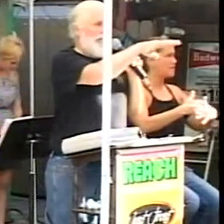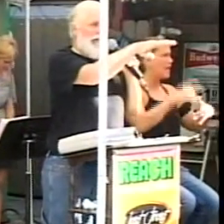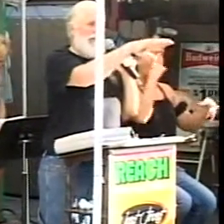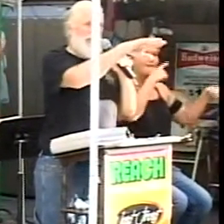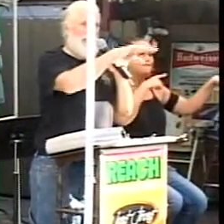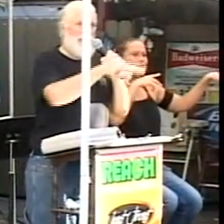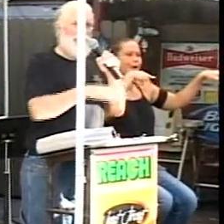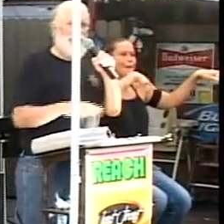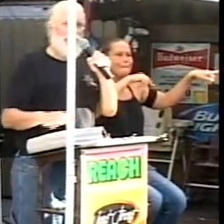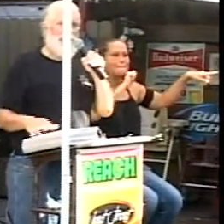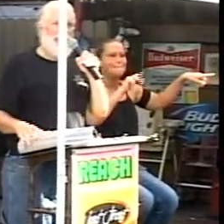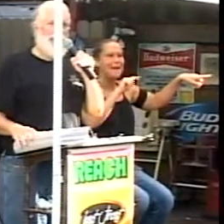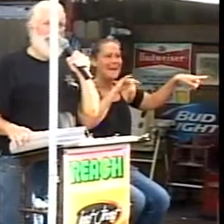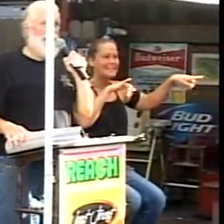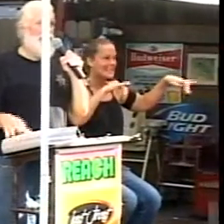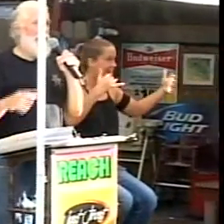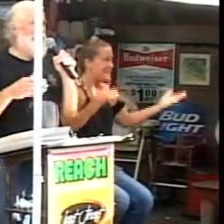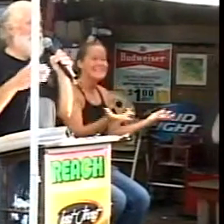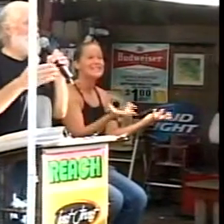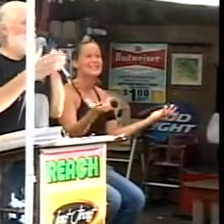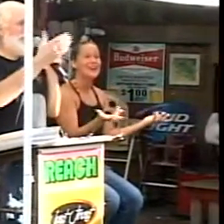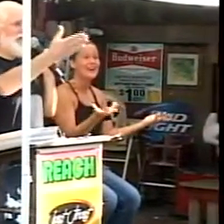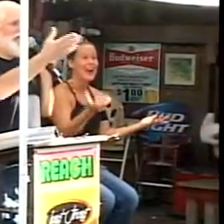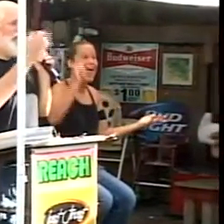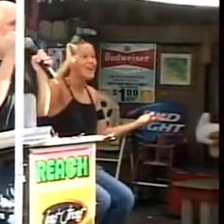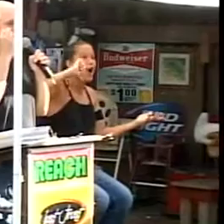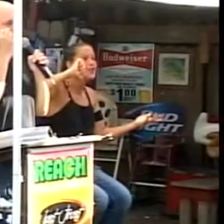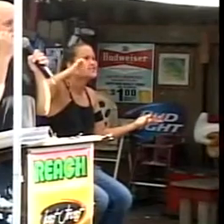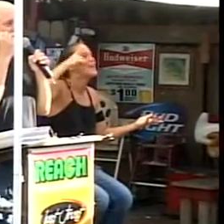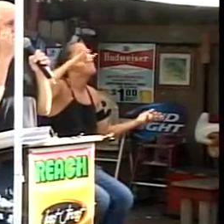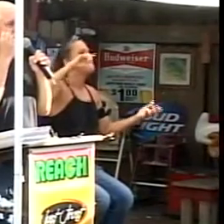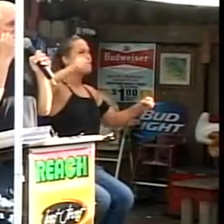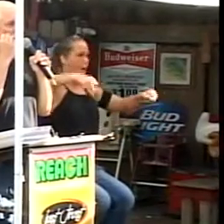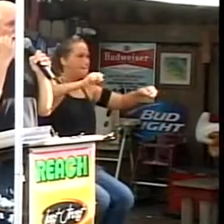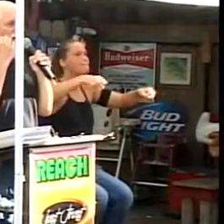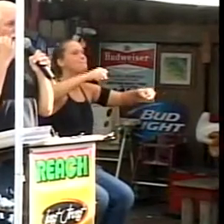going to start paving a motorcycle area here, and that'll help her with the funding of